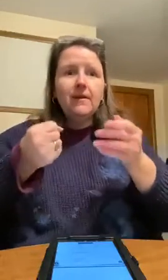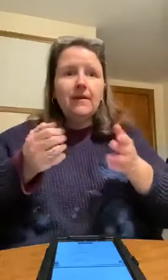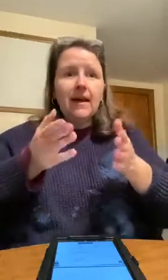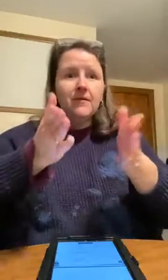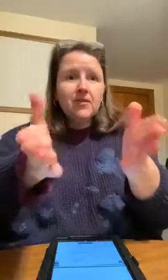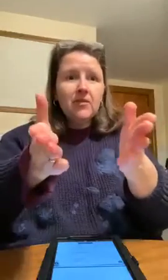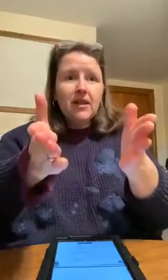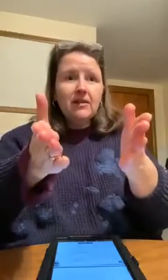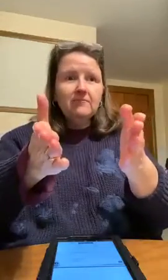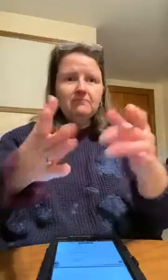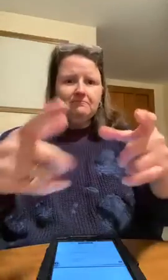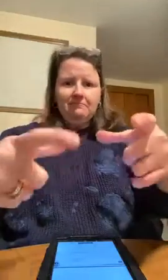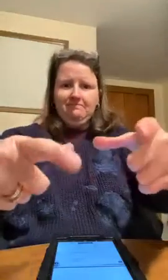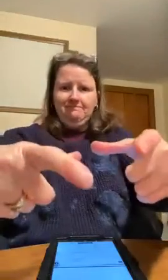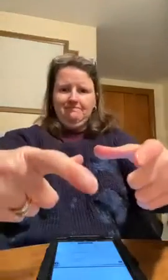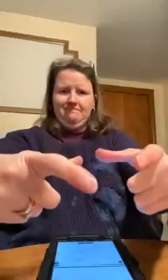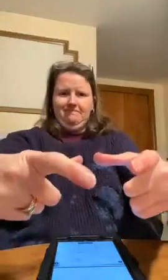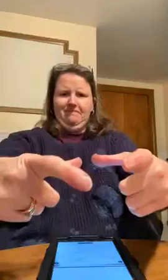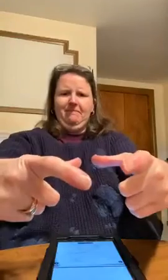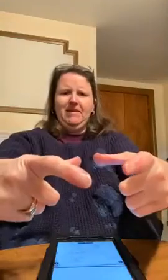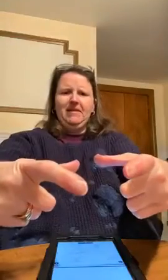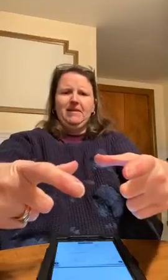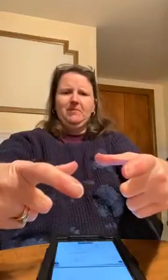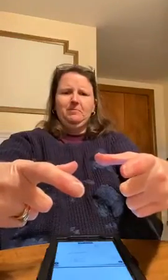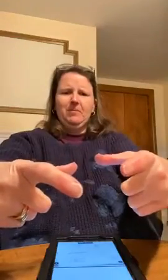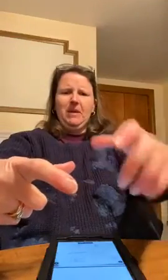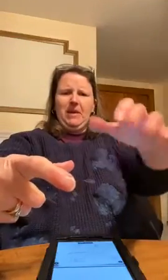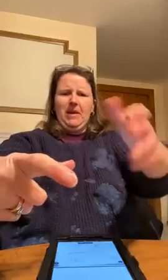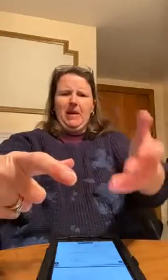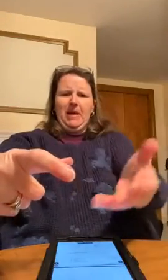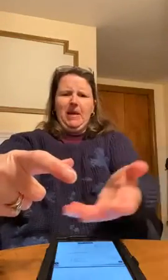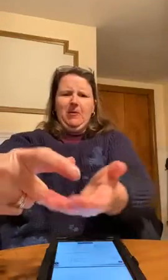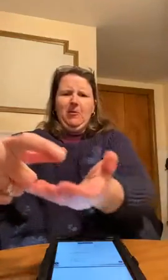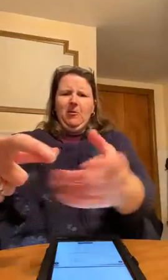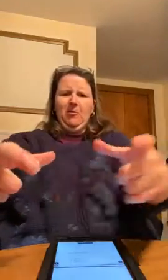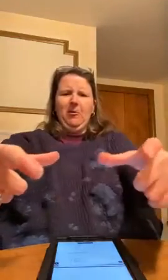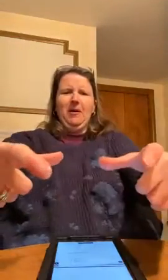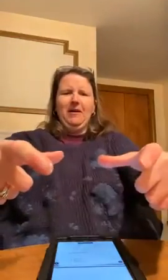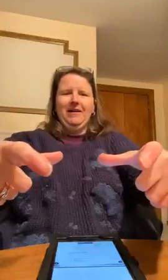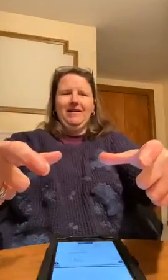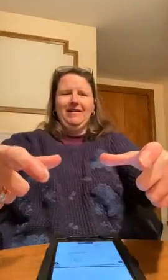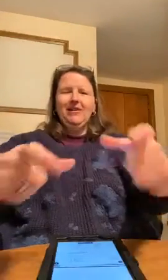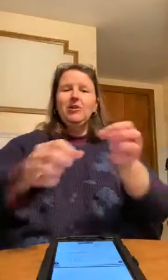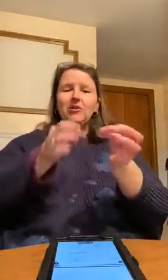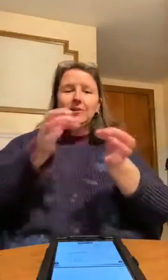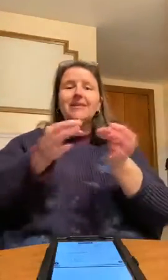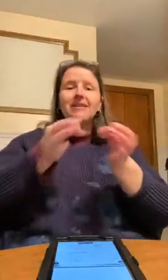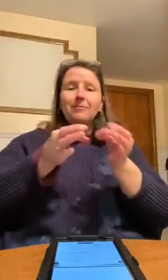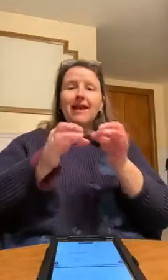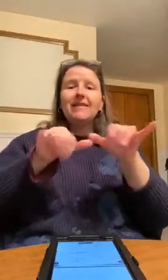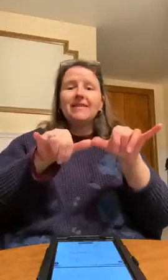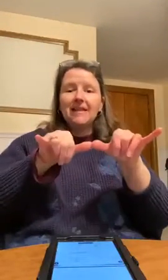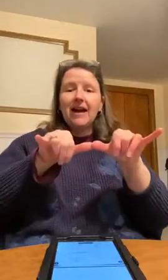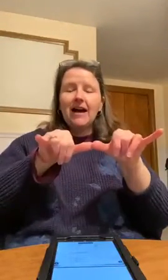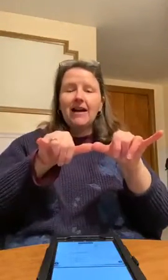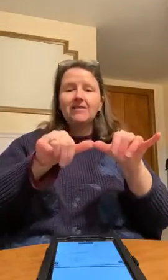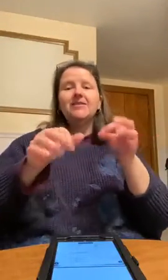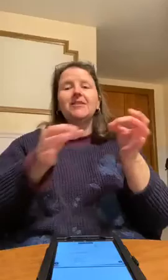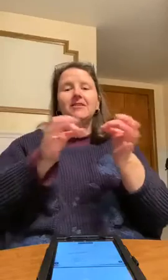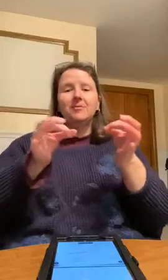down the street. There's this big hole. You can explain the size and